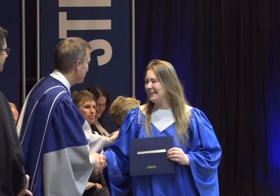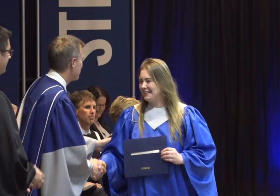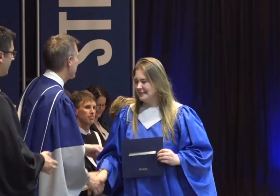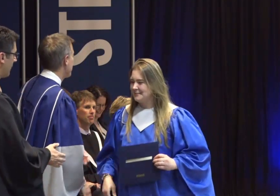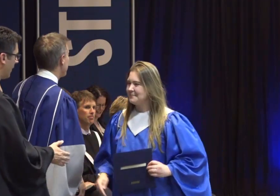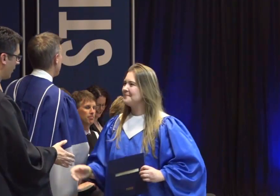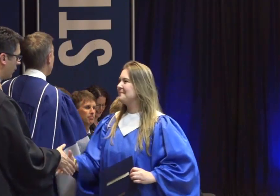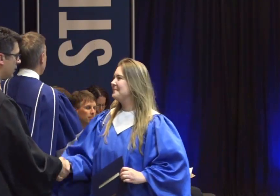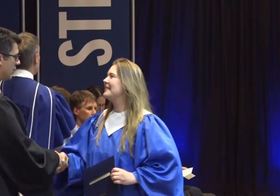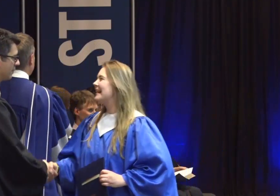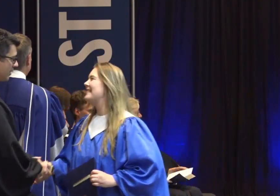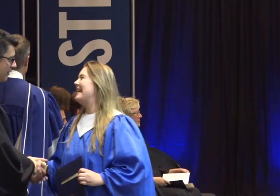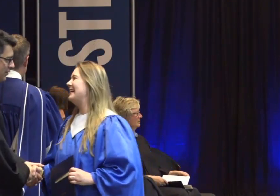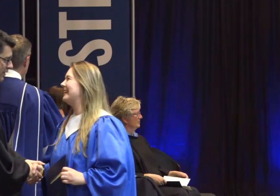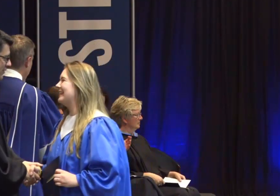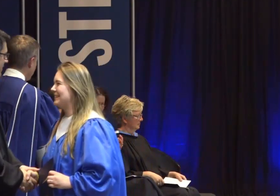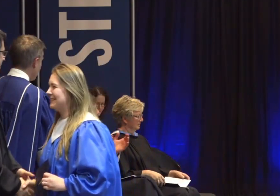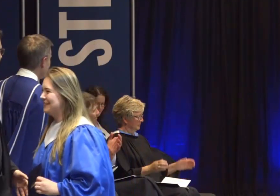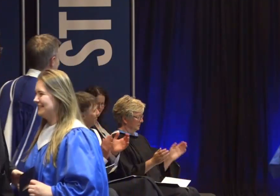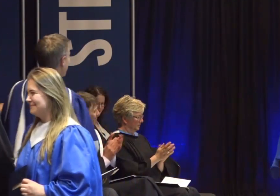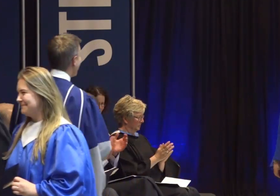Sarah Corkum, honors.